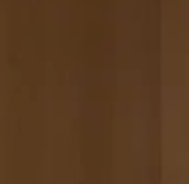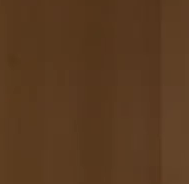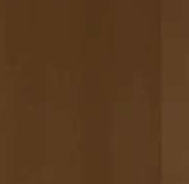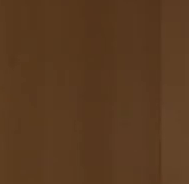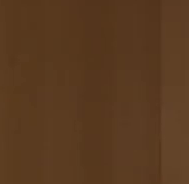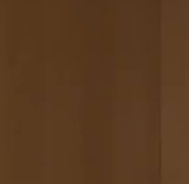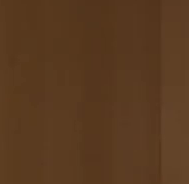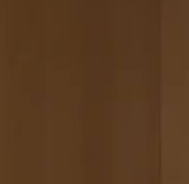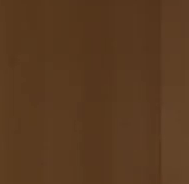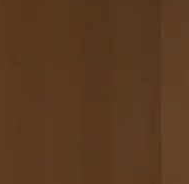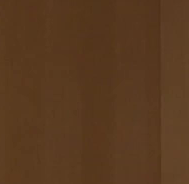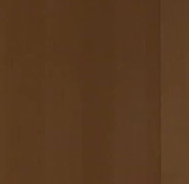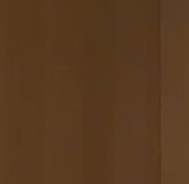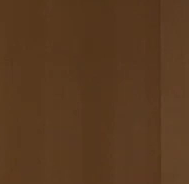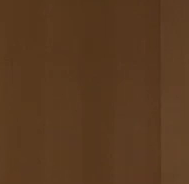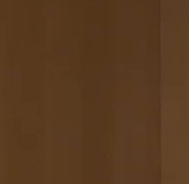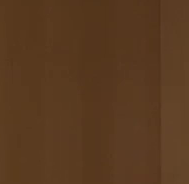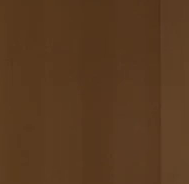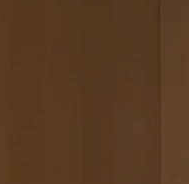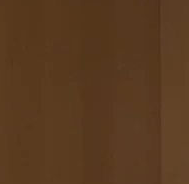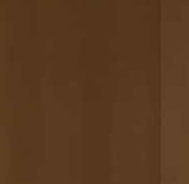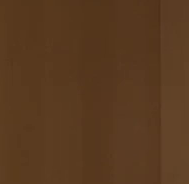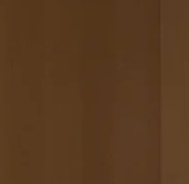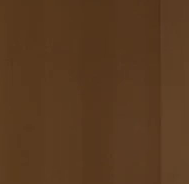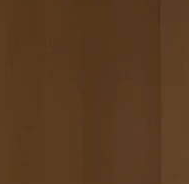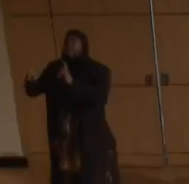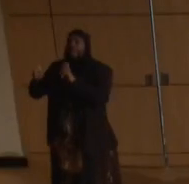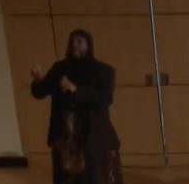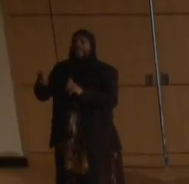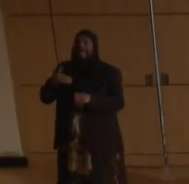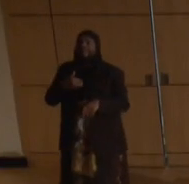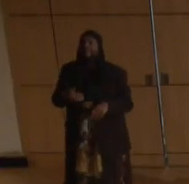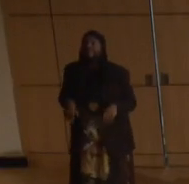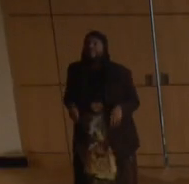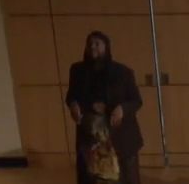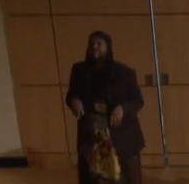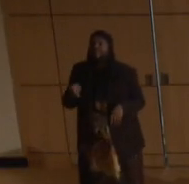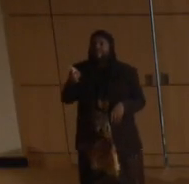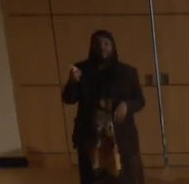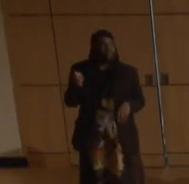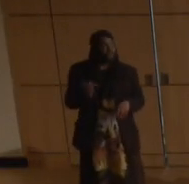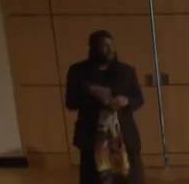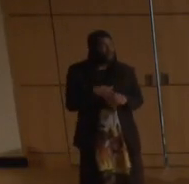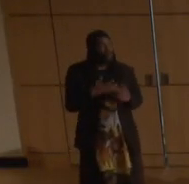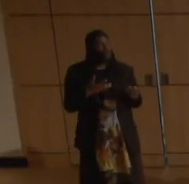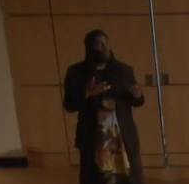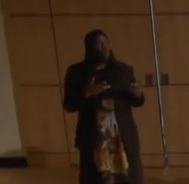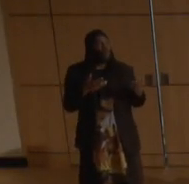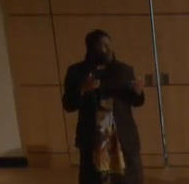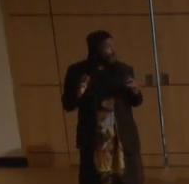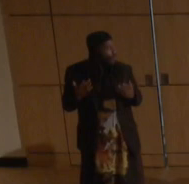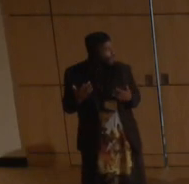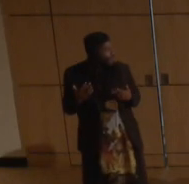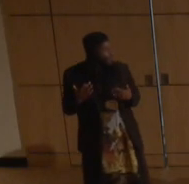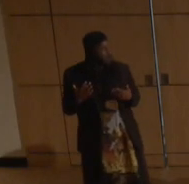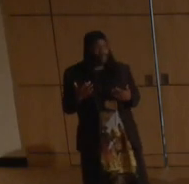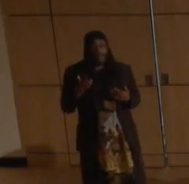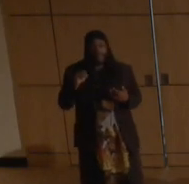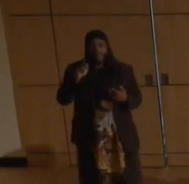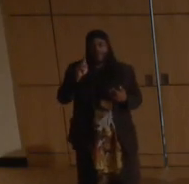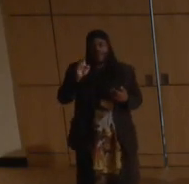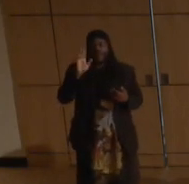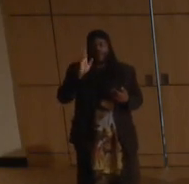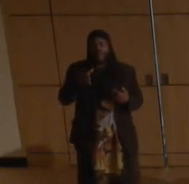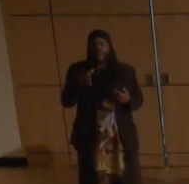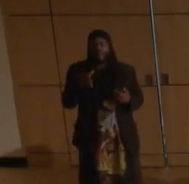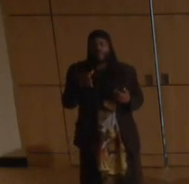He's made a big impact. Any other questions? Is there another person? Oh, thank you, Michael. Wait, John. Mike, are you going to tell us